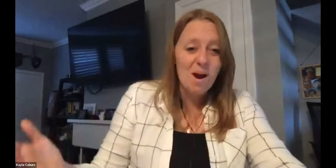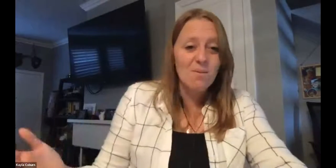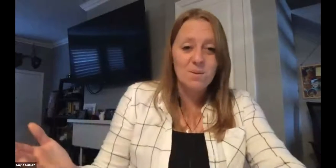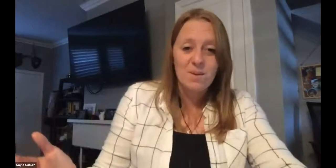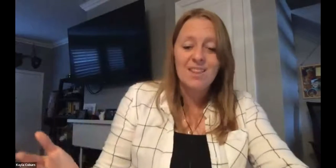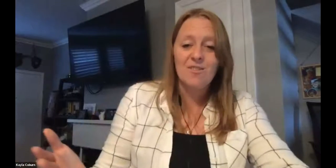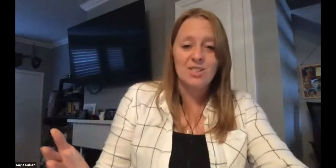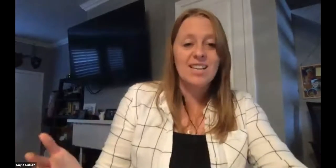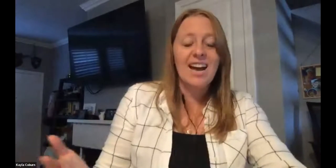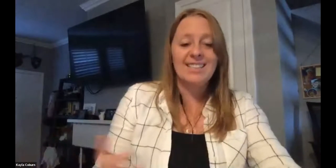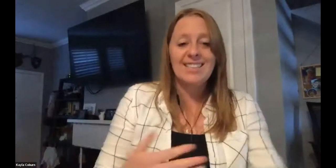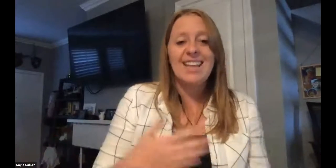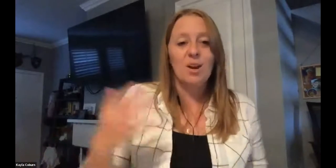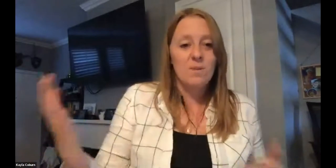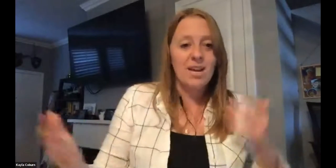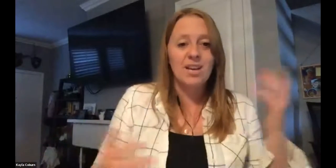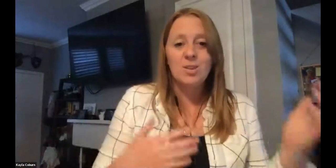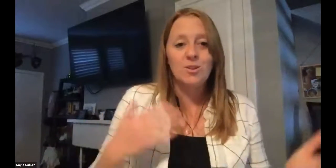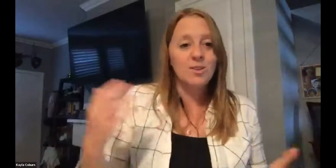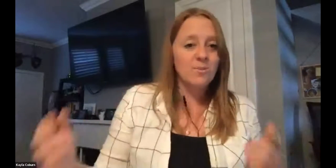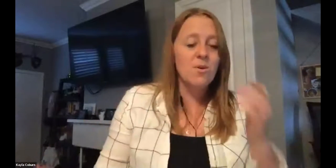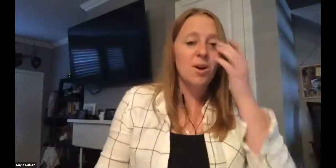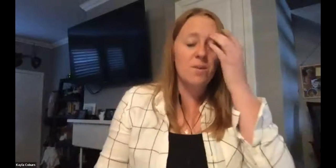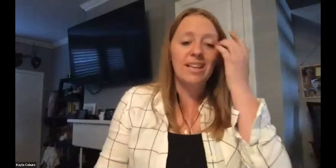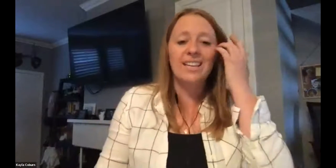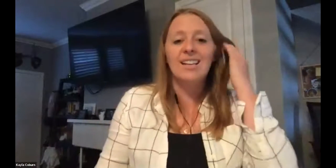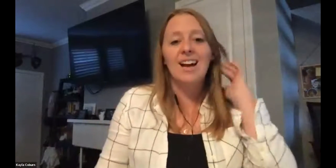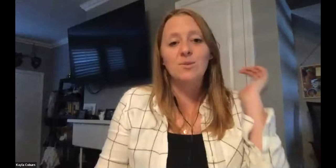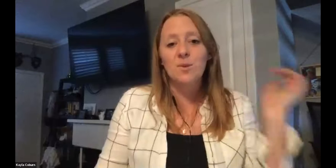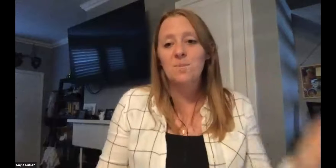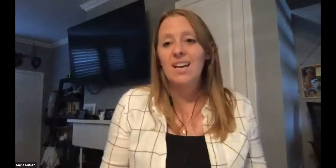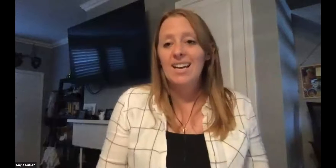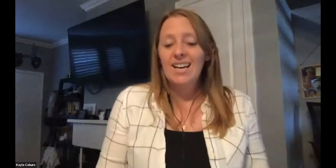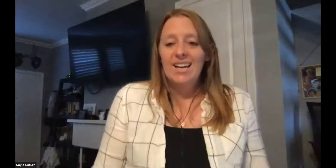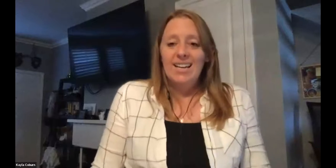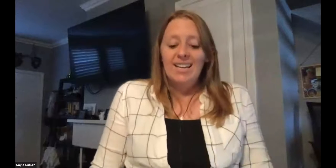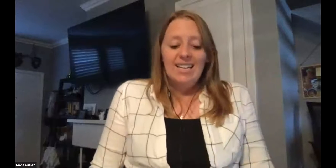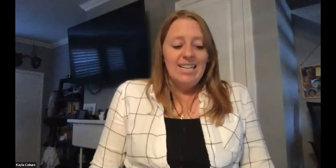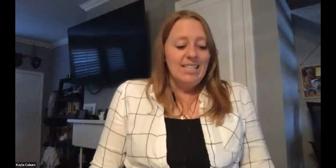will probably be the first signs that are being used more openly in the classroom.